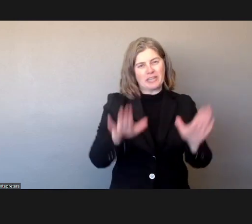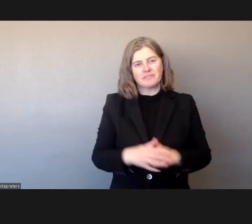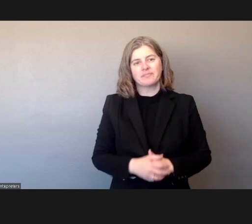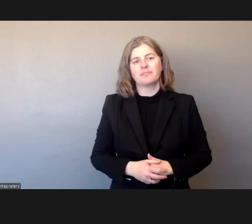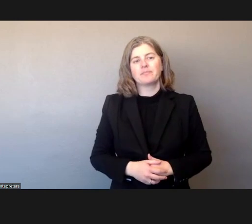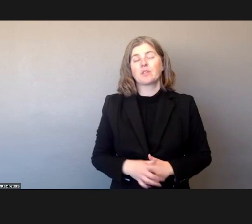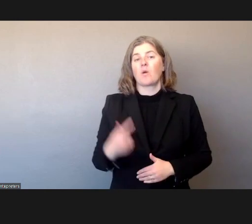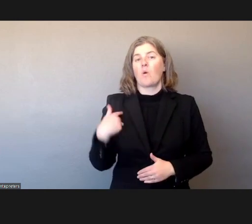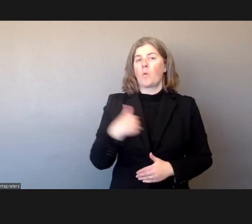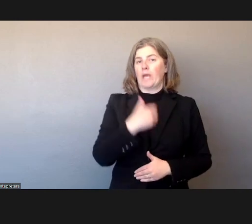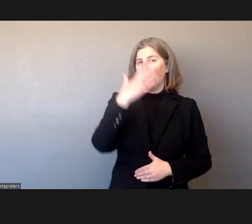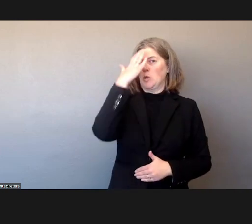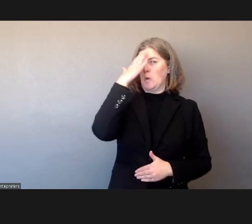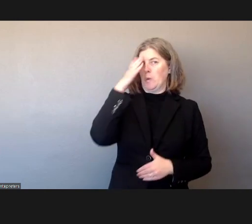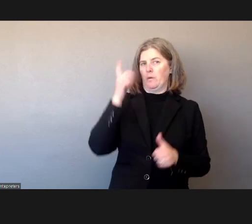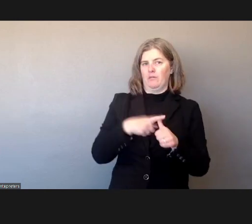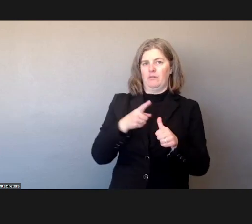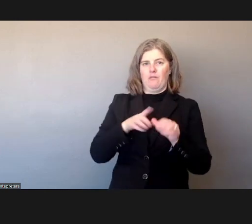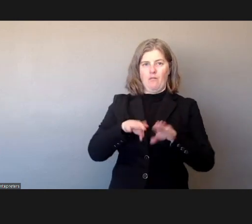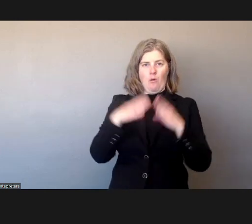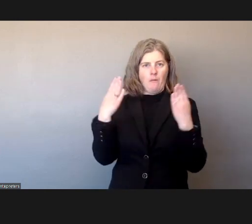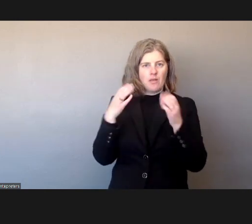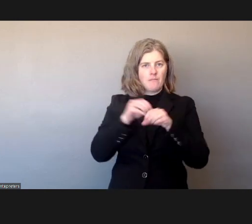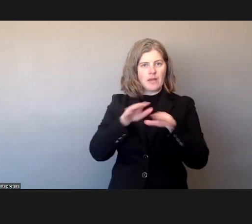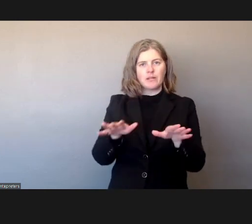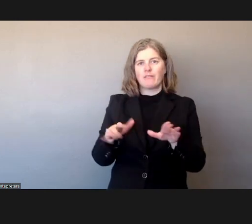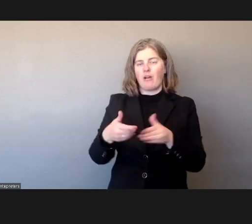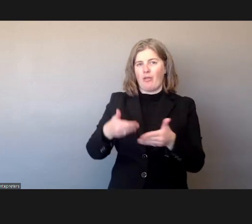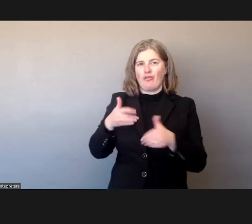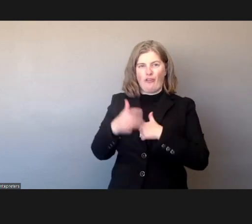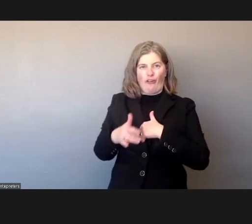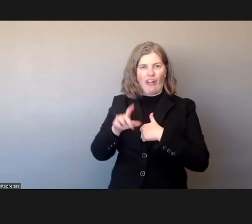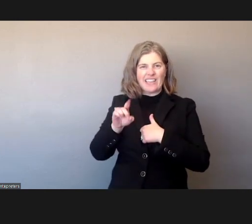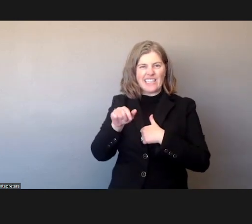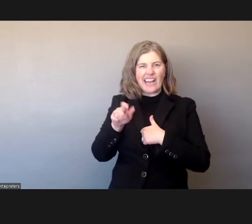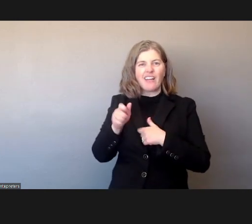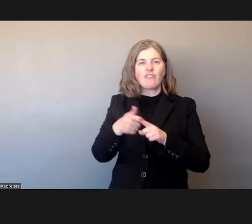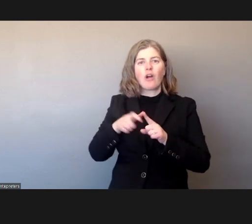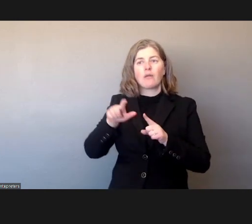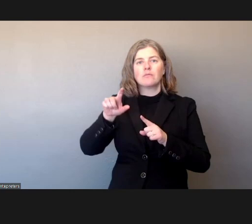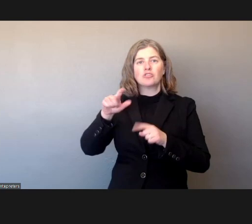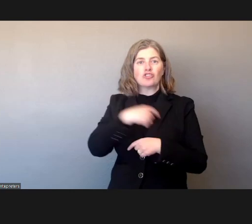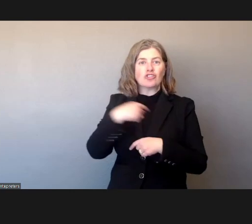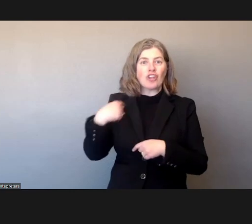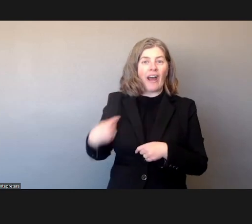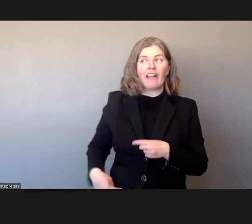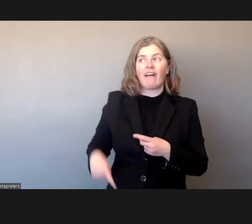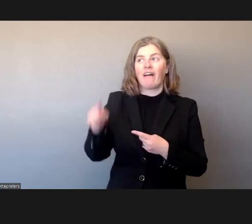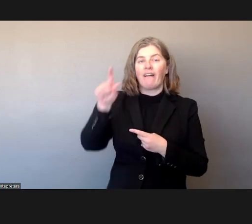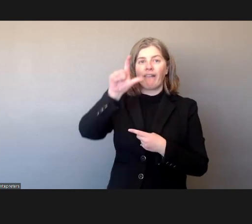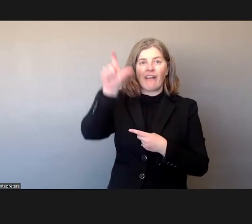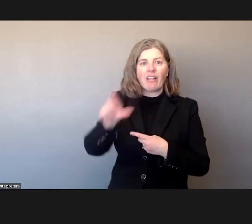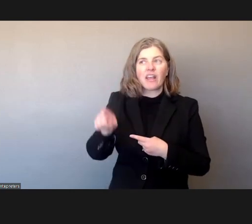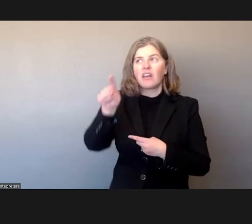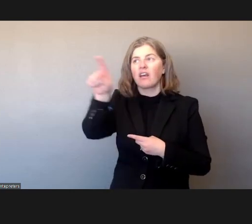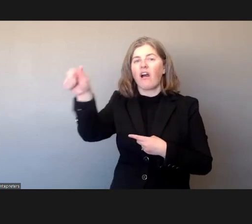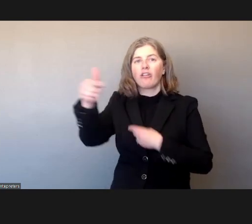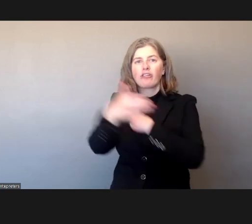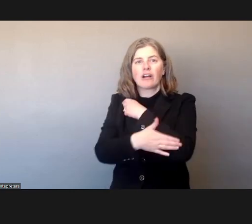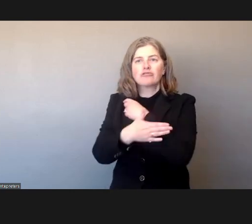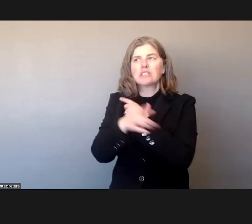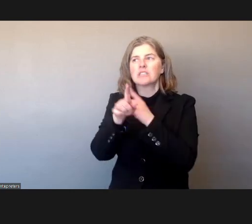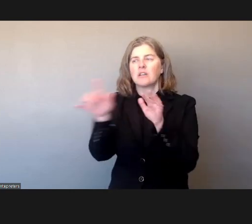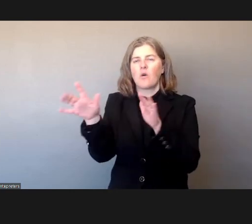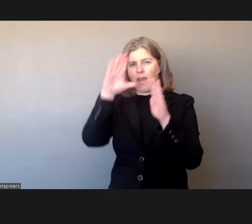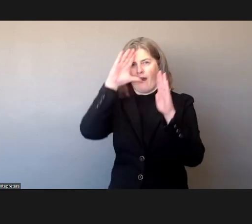We knew at the very beginning of the pandemic, based on the earliest data from Wuhan, China, from Italy, from other places, to